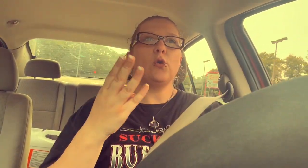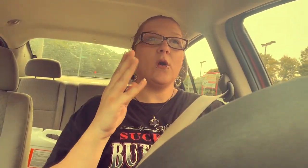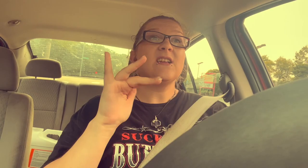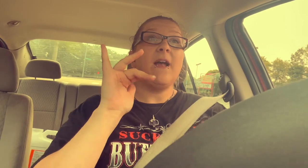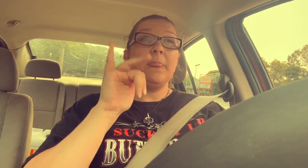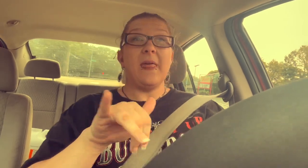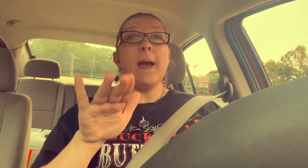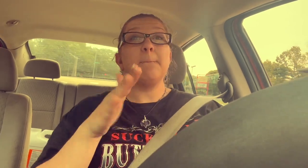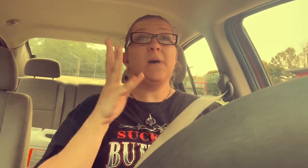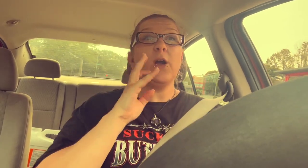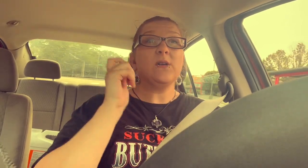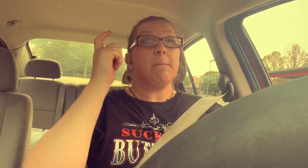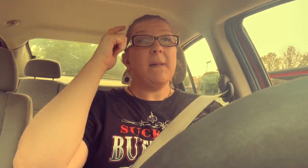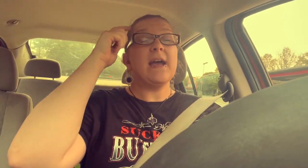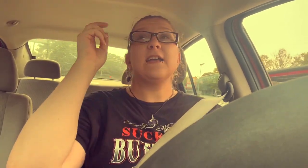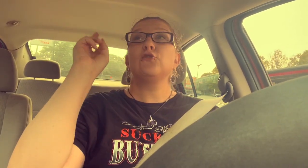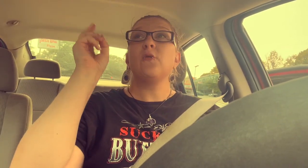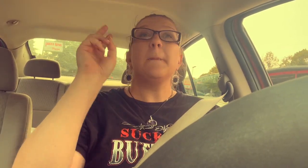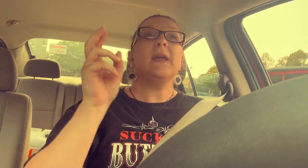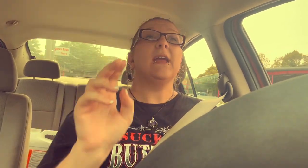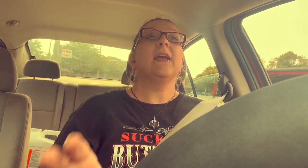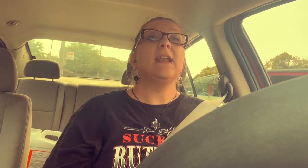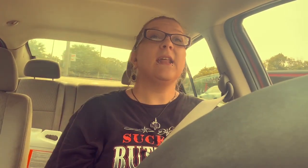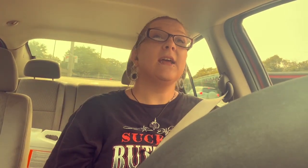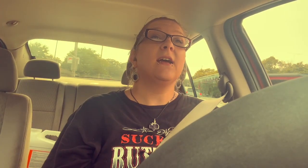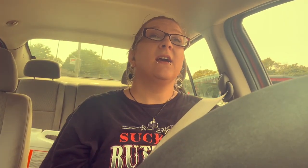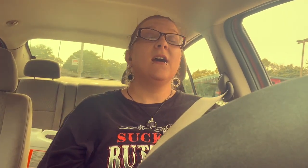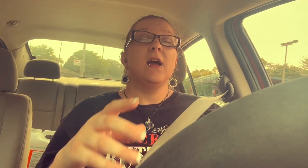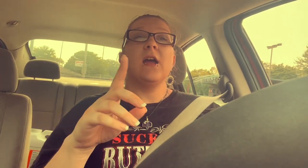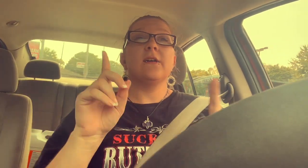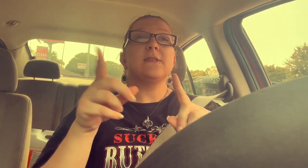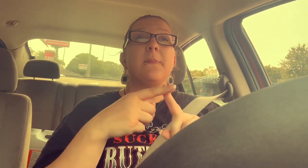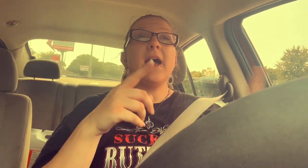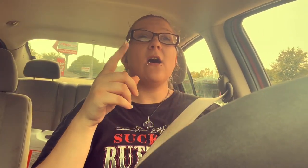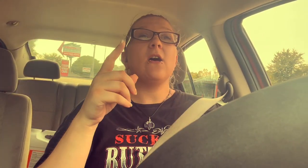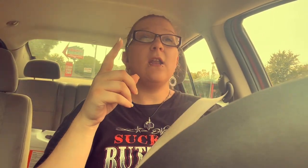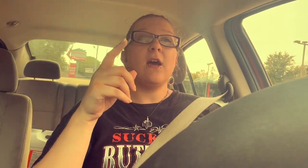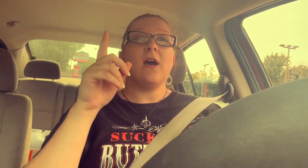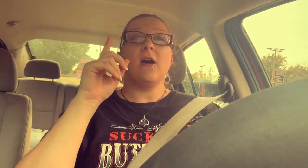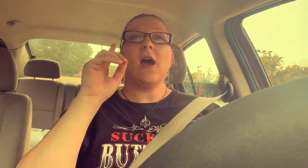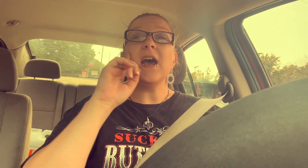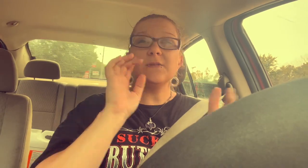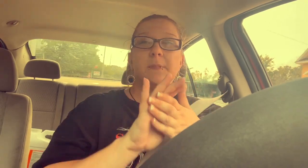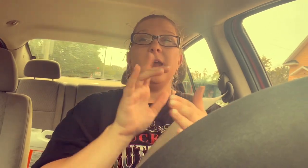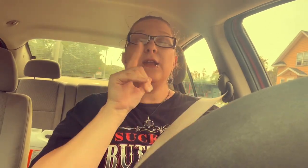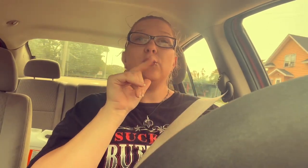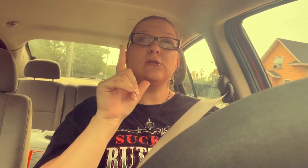Behind Closed Doors. That book was my trip in. It was about a husband who's